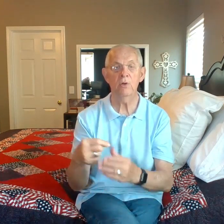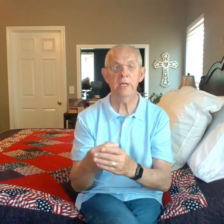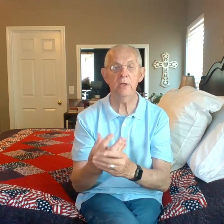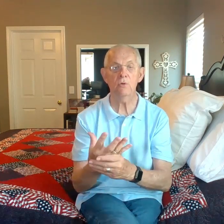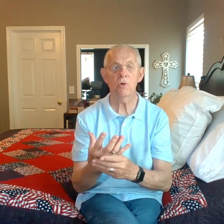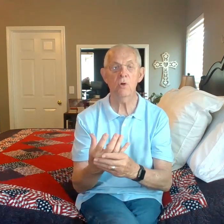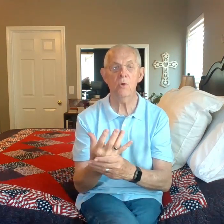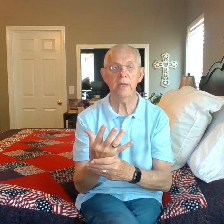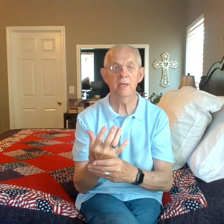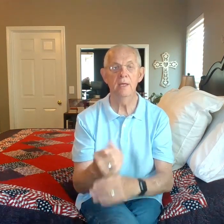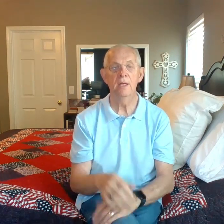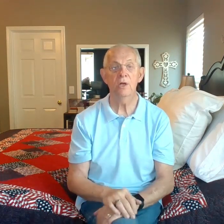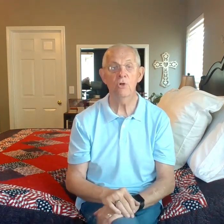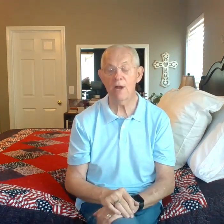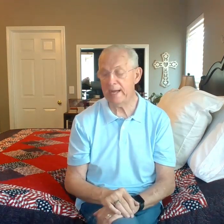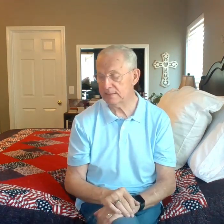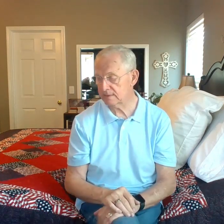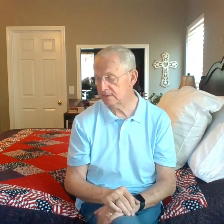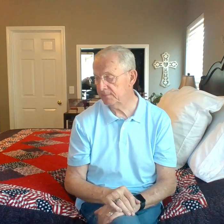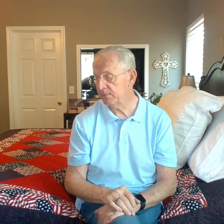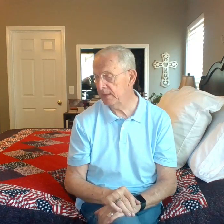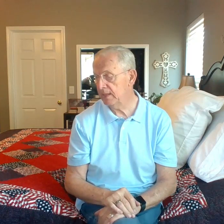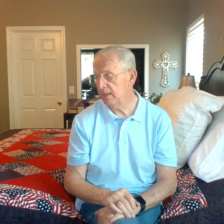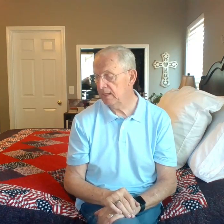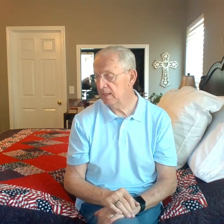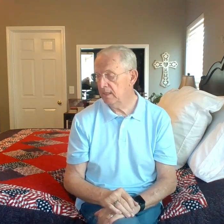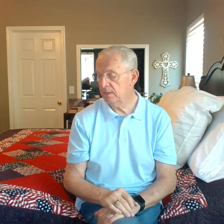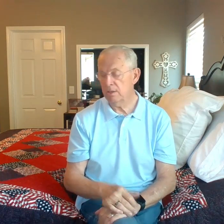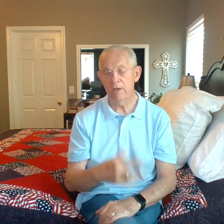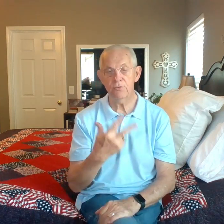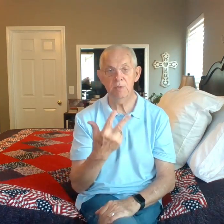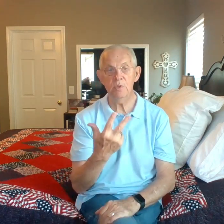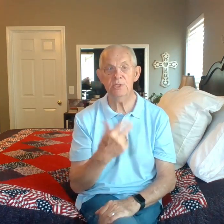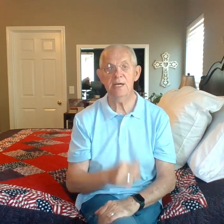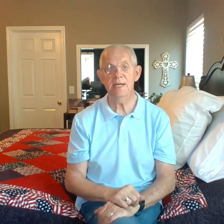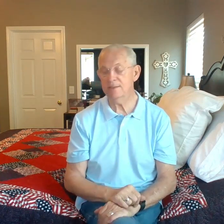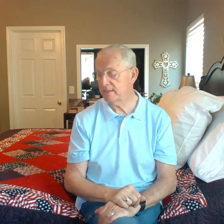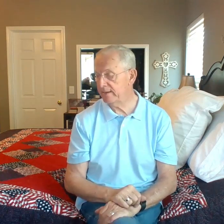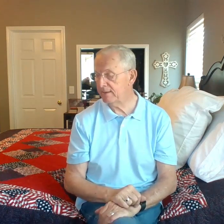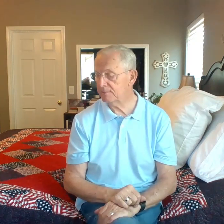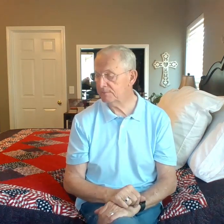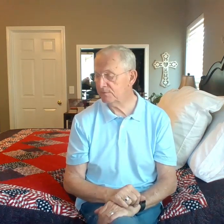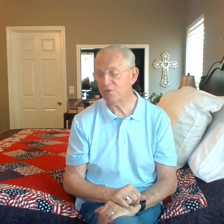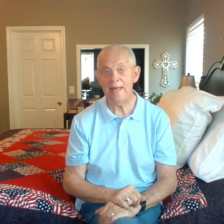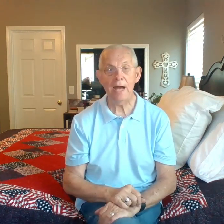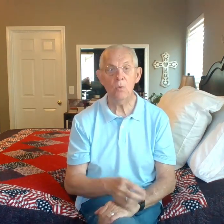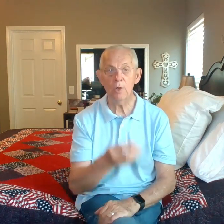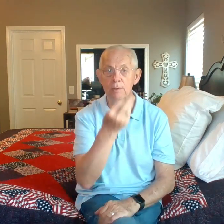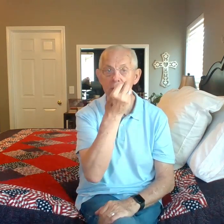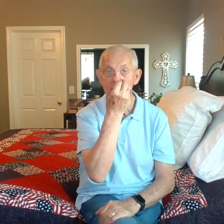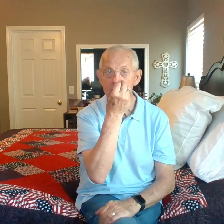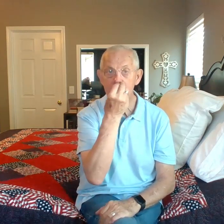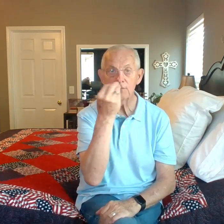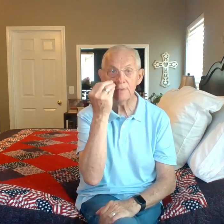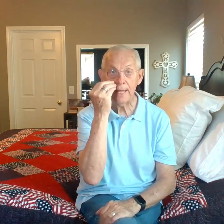green growing, grass. Three more signs. Flower,